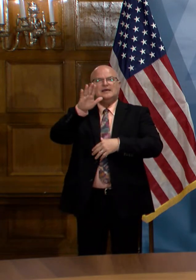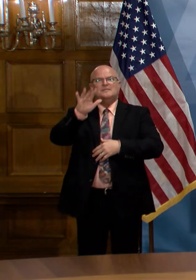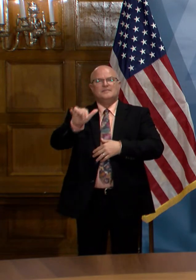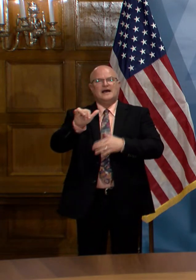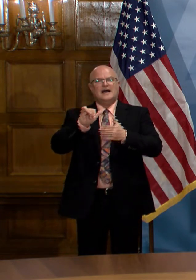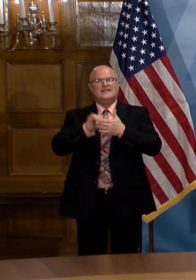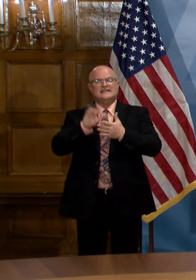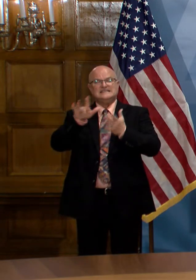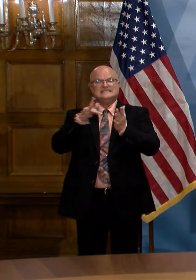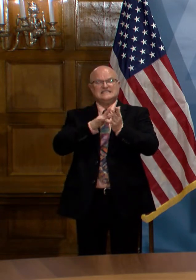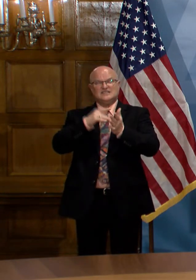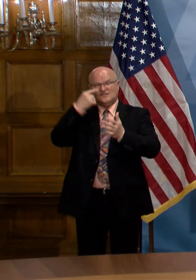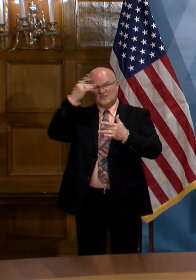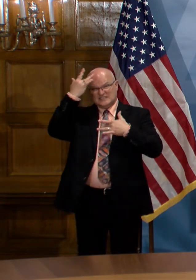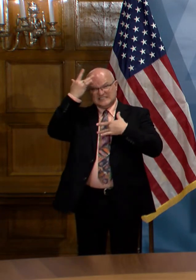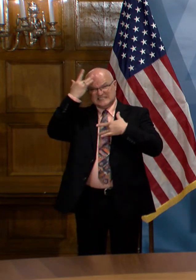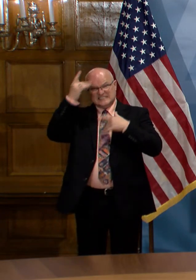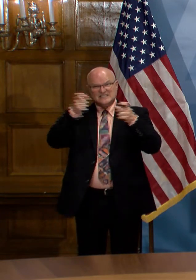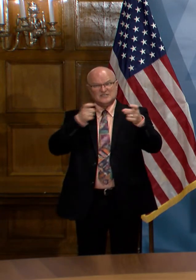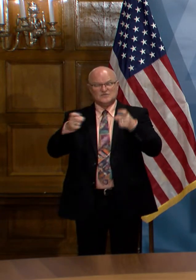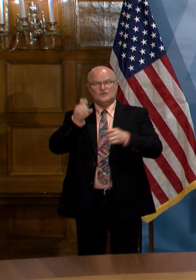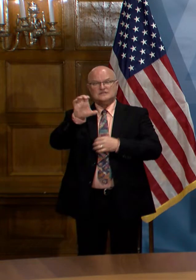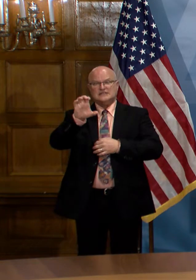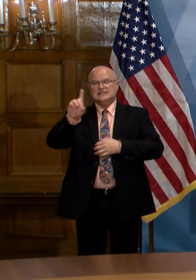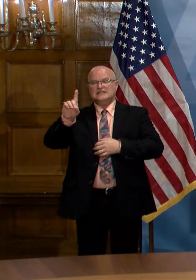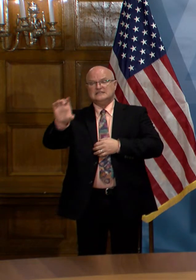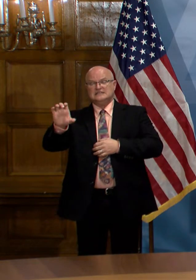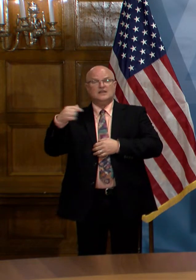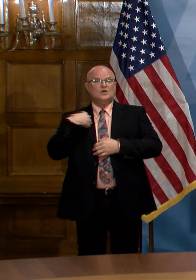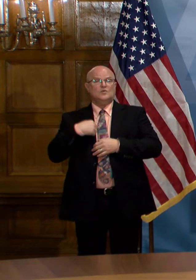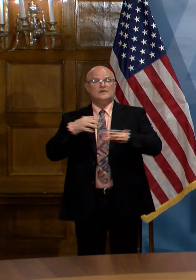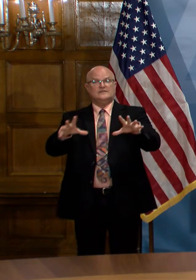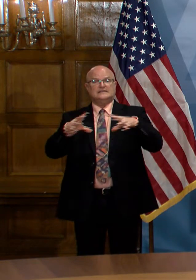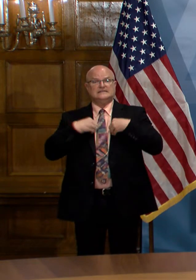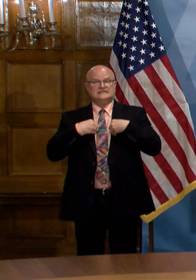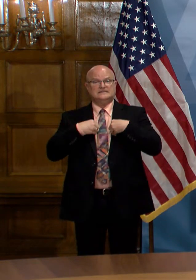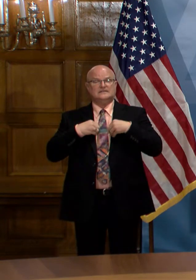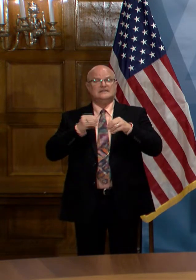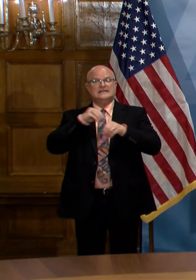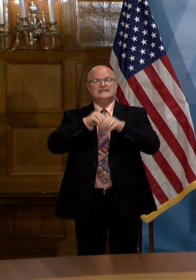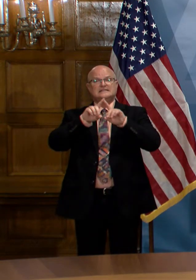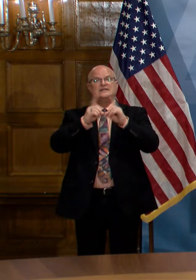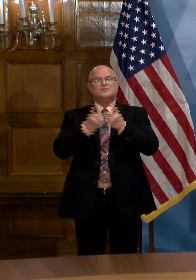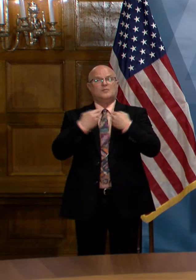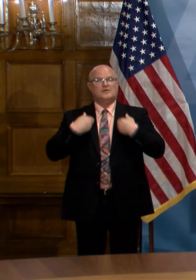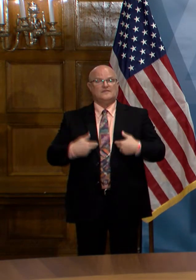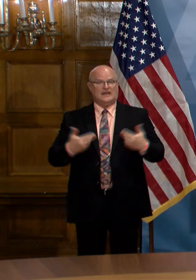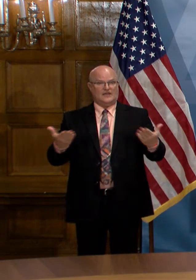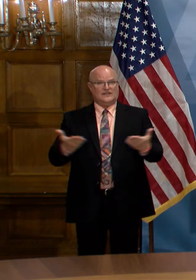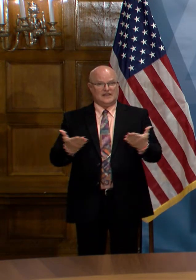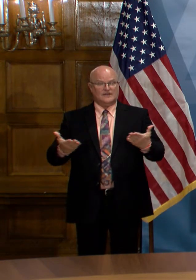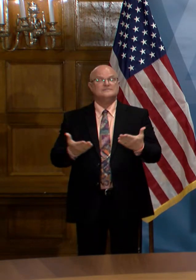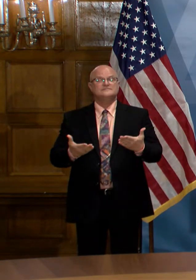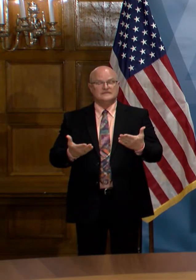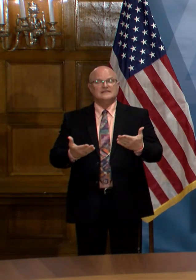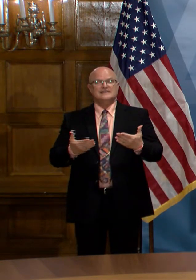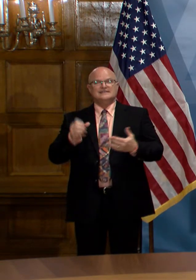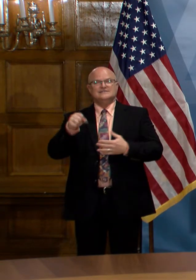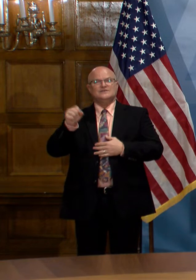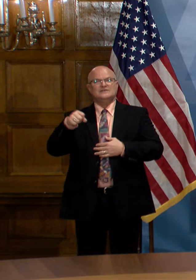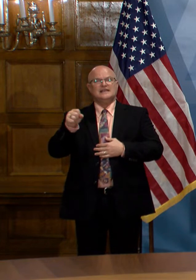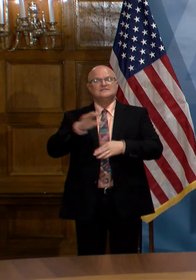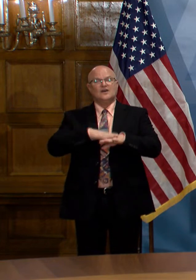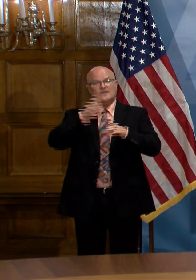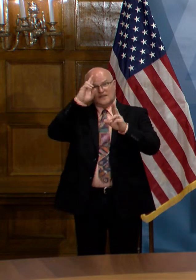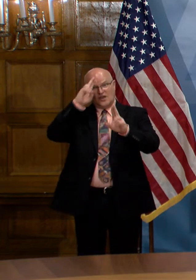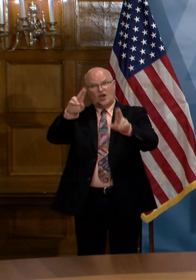the Center for Disease Control that we have adopted here through our Department of Health. And so yes, it is on the